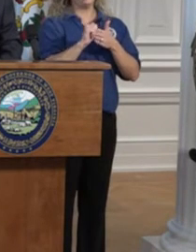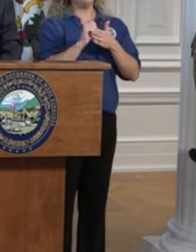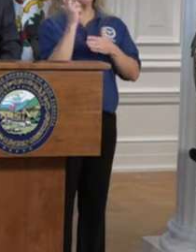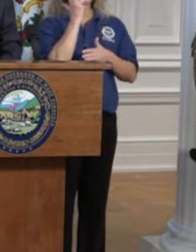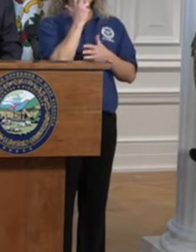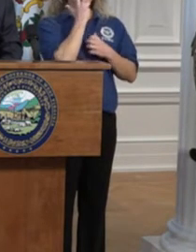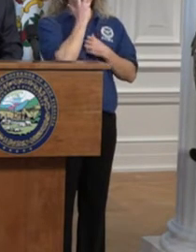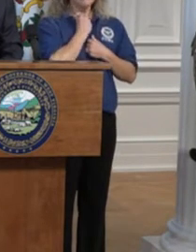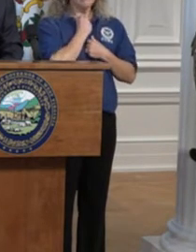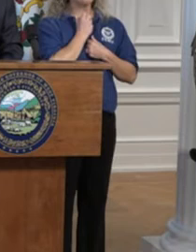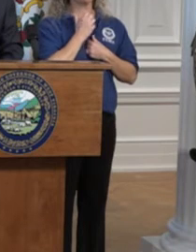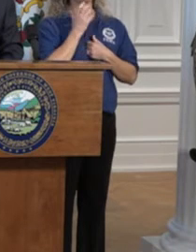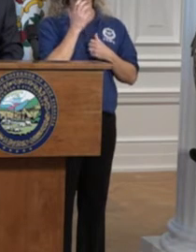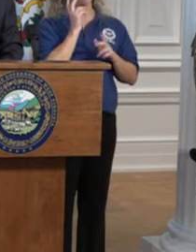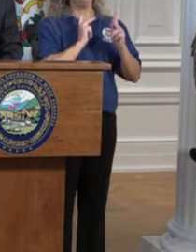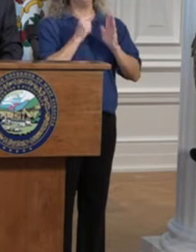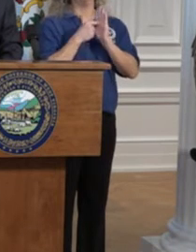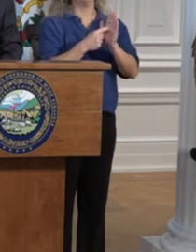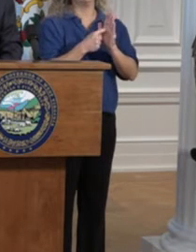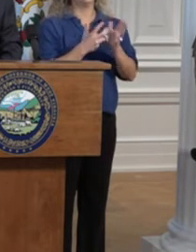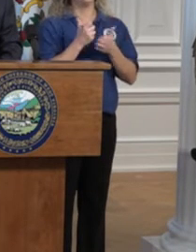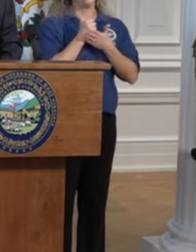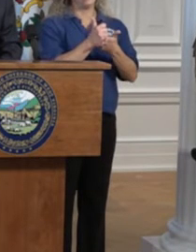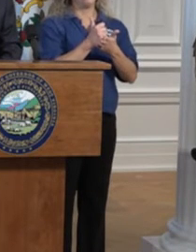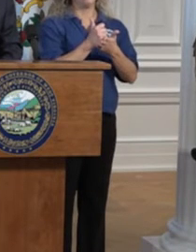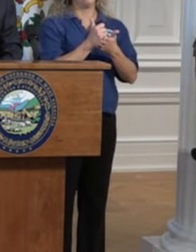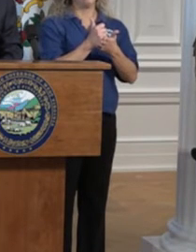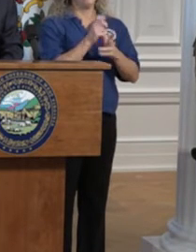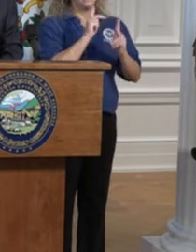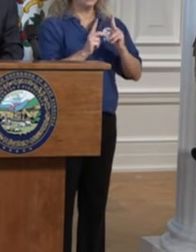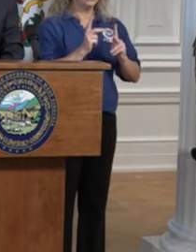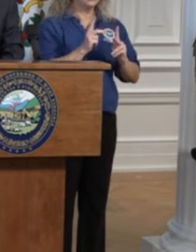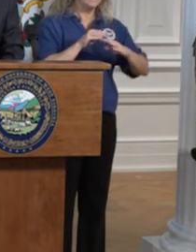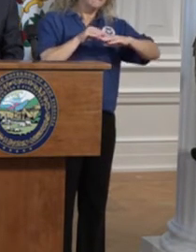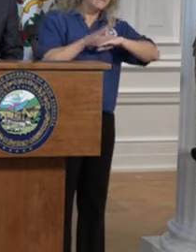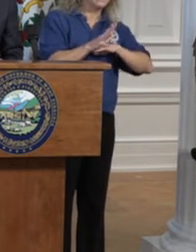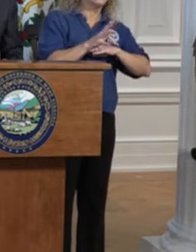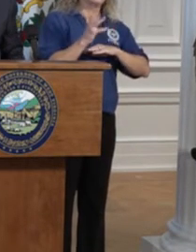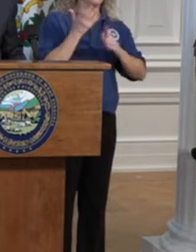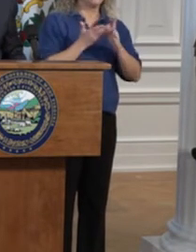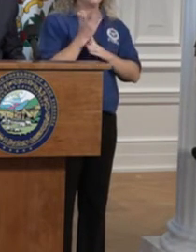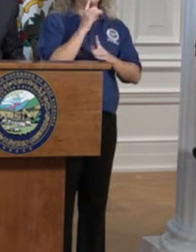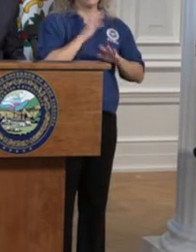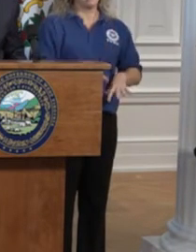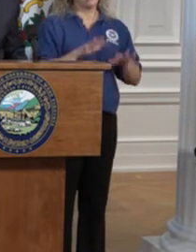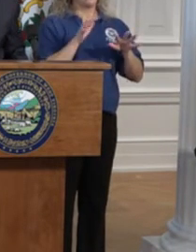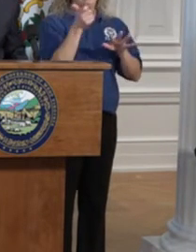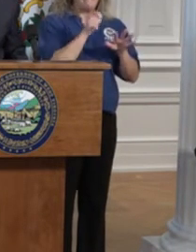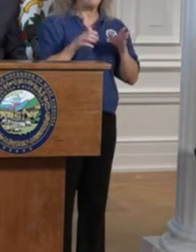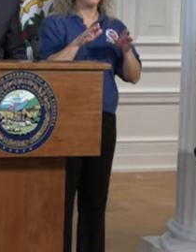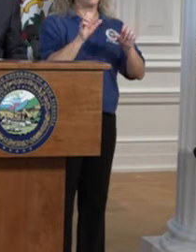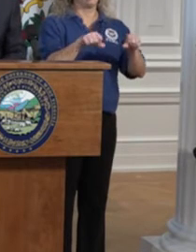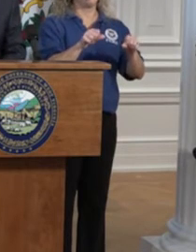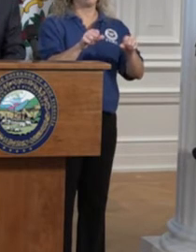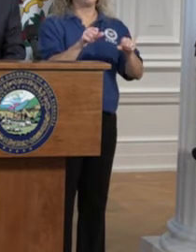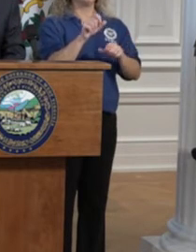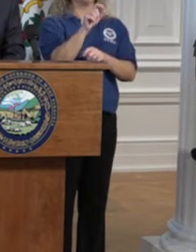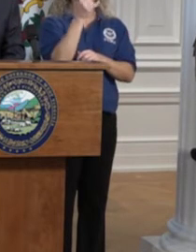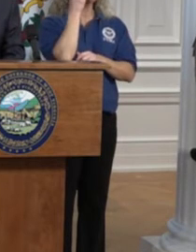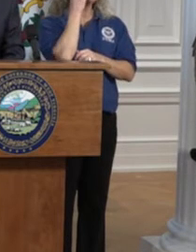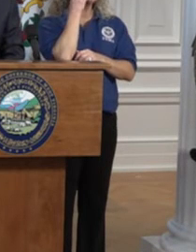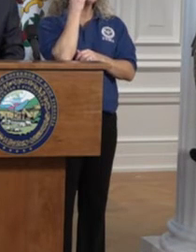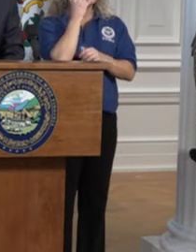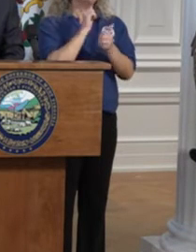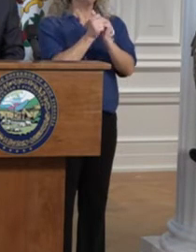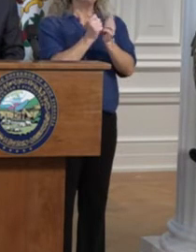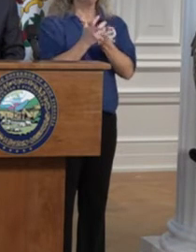have shown they want to help those affected by these devastating floods in any way they can. A telethon, which included the